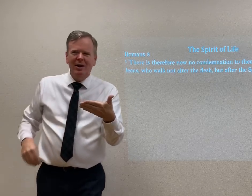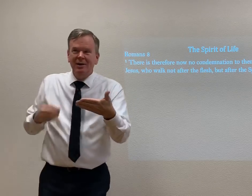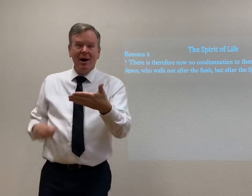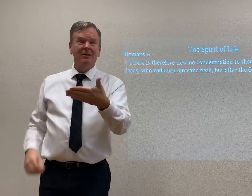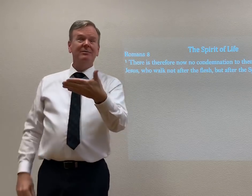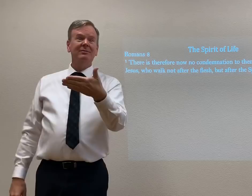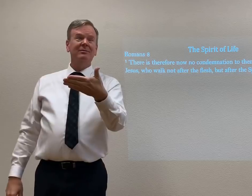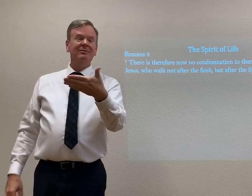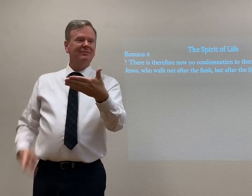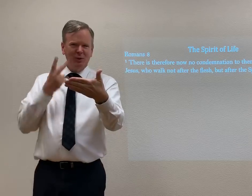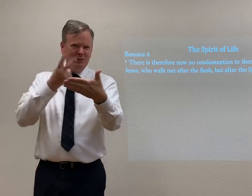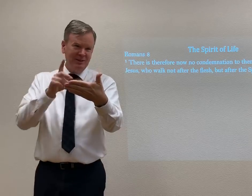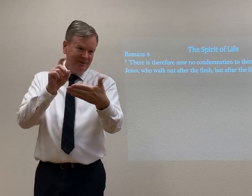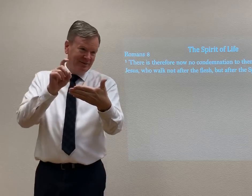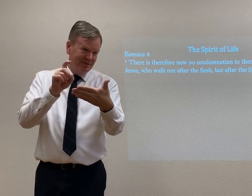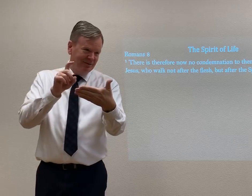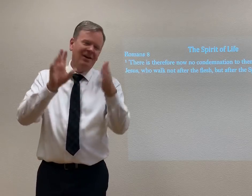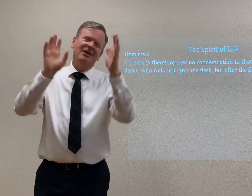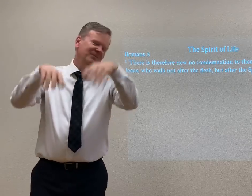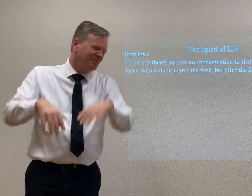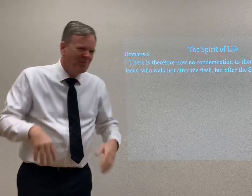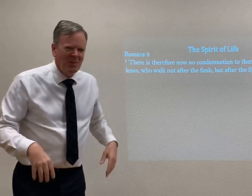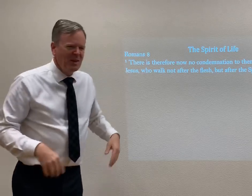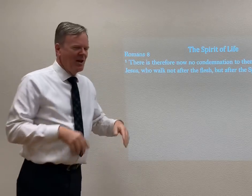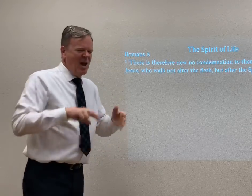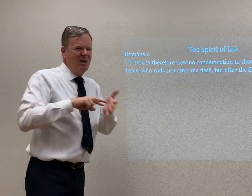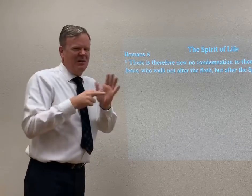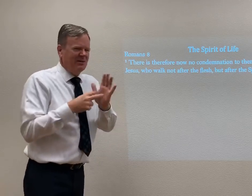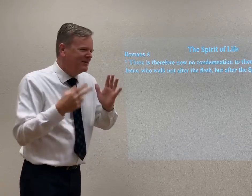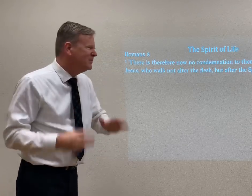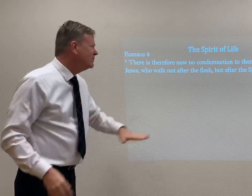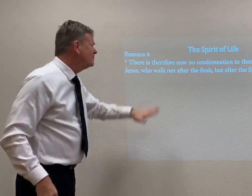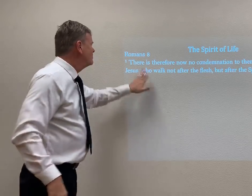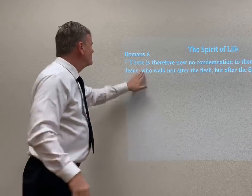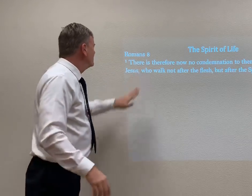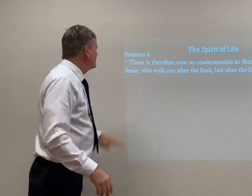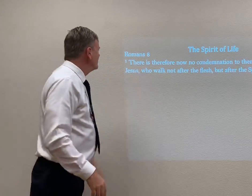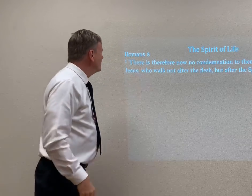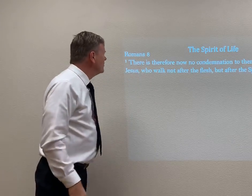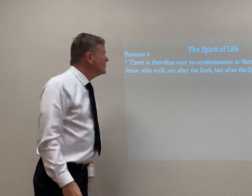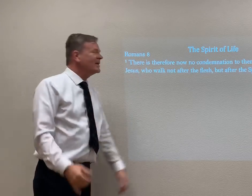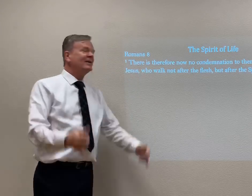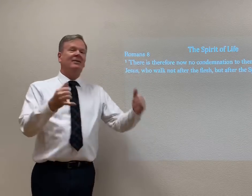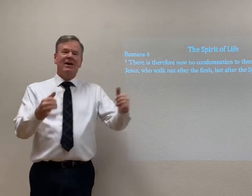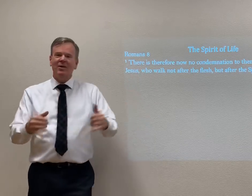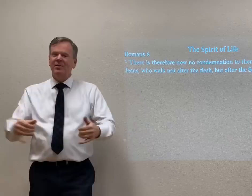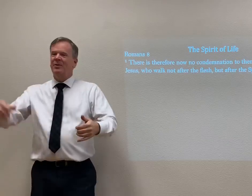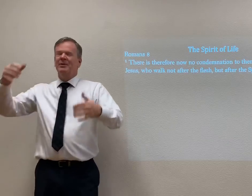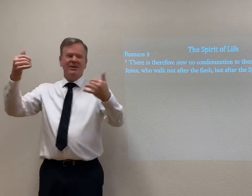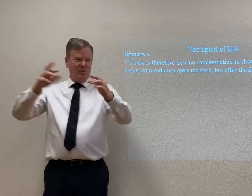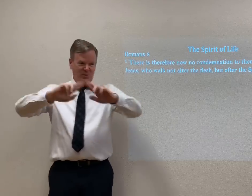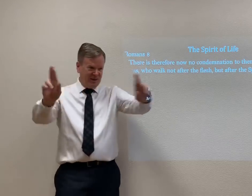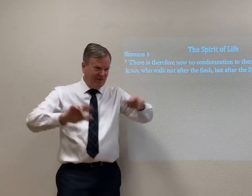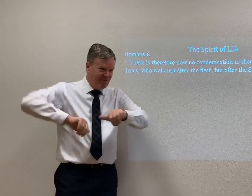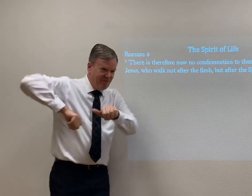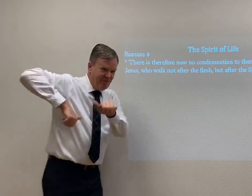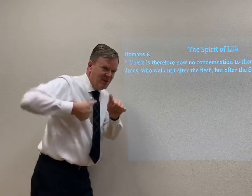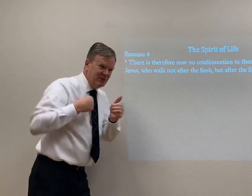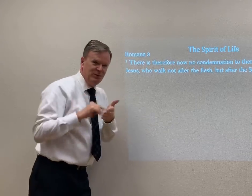if you squint, you start to understand a little more. Maybe if you don't squint, you're probably not going to understand as much. But let's go ahead and